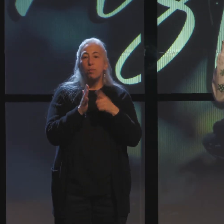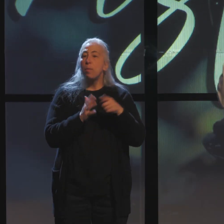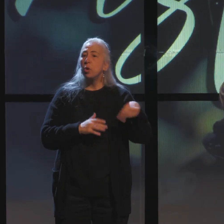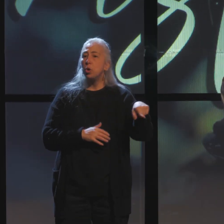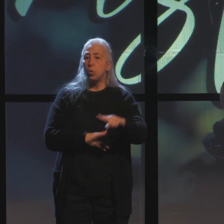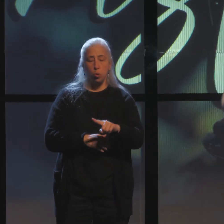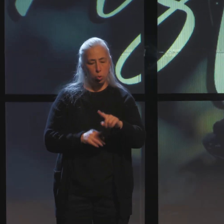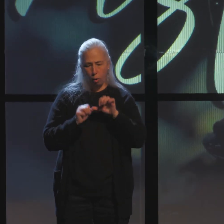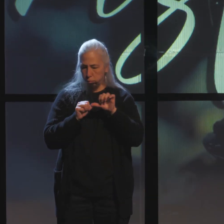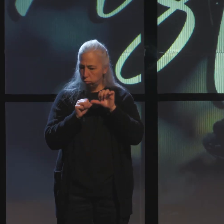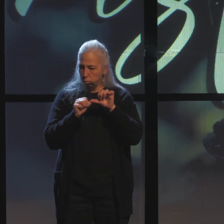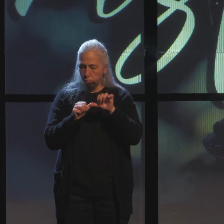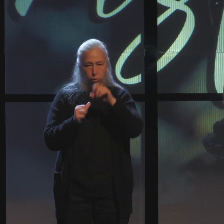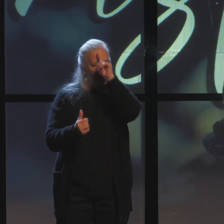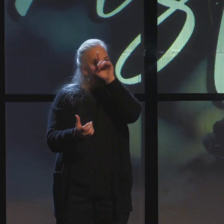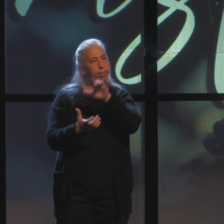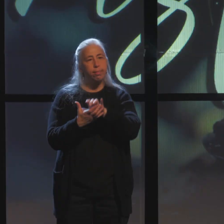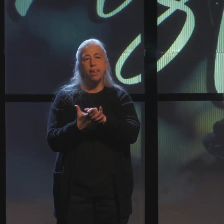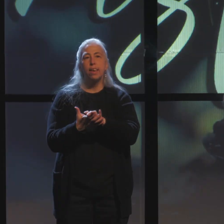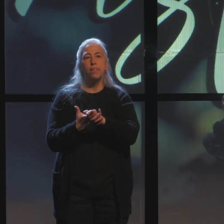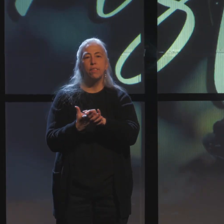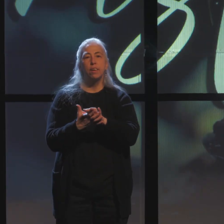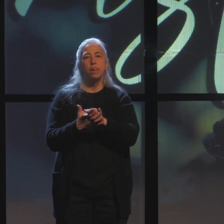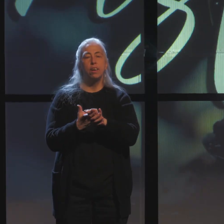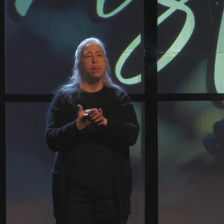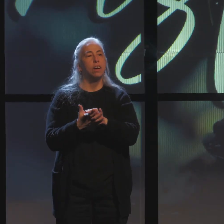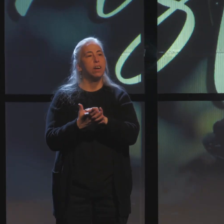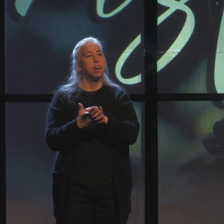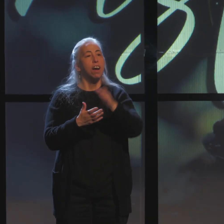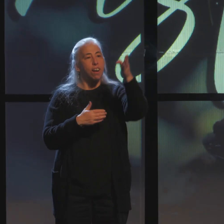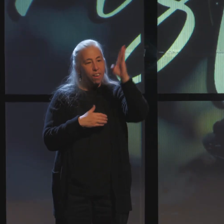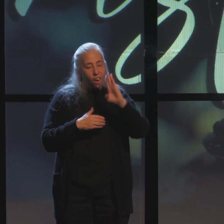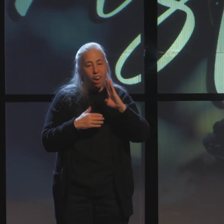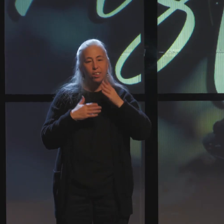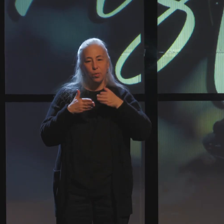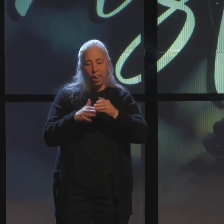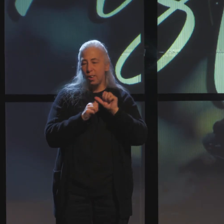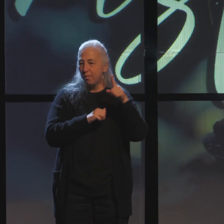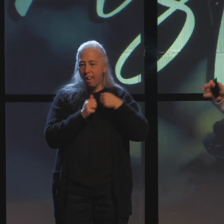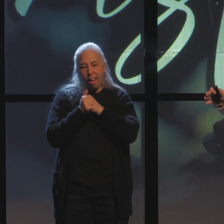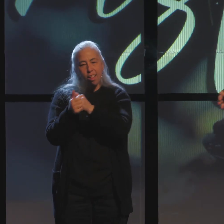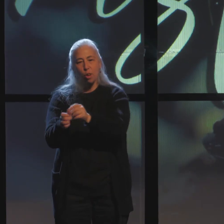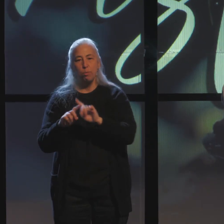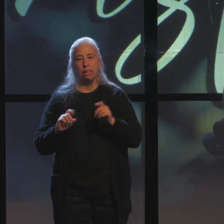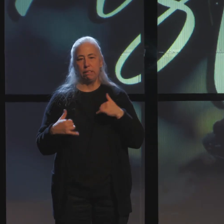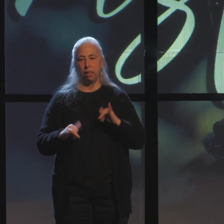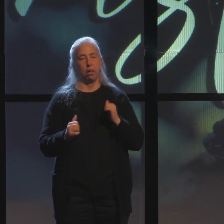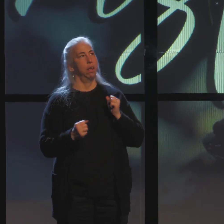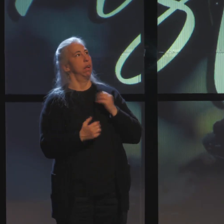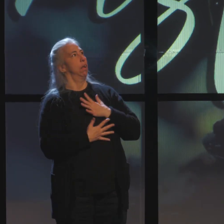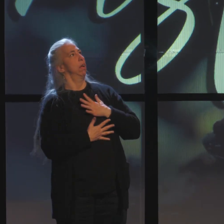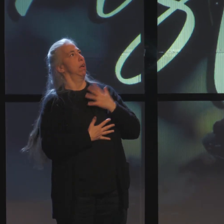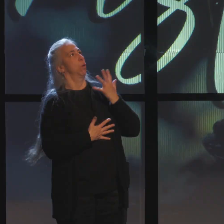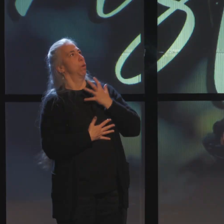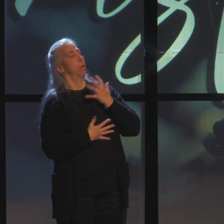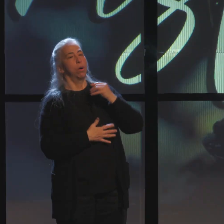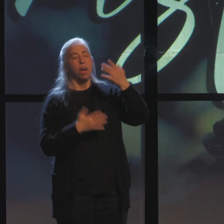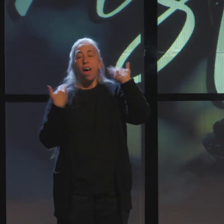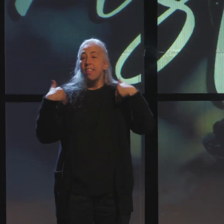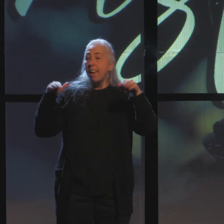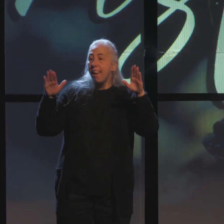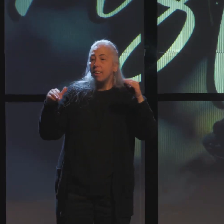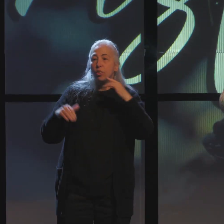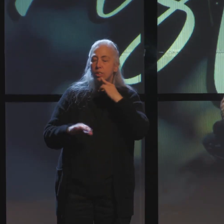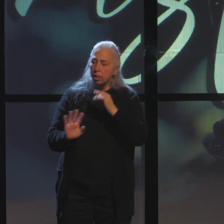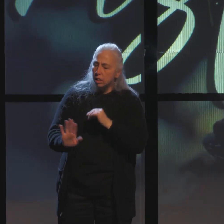believe divine love calls you to do, but you can be terrified? And they're right in the middle of it, and they're terrified. And the angel says to